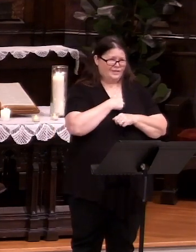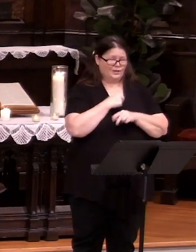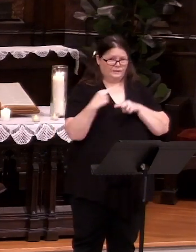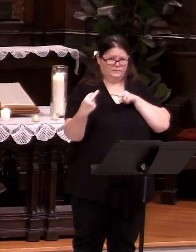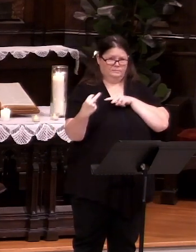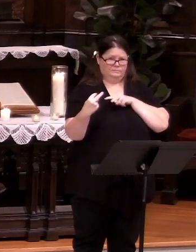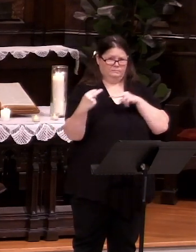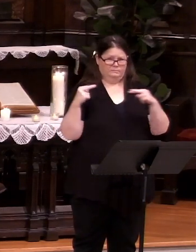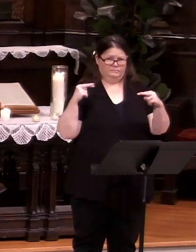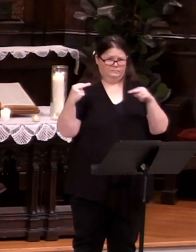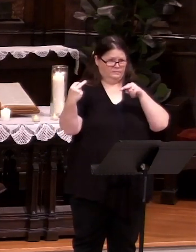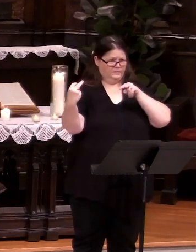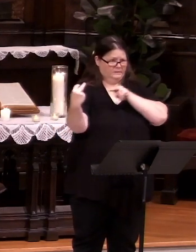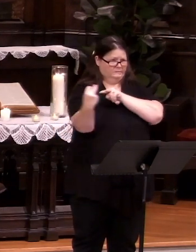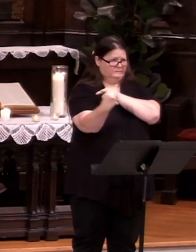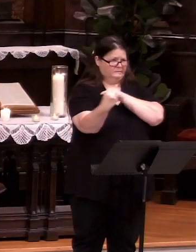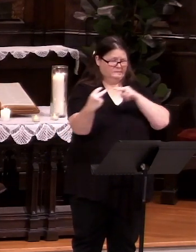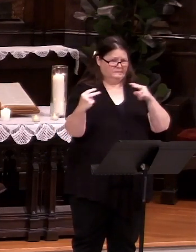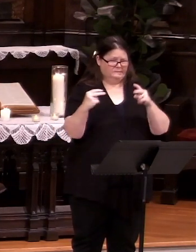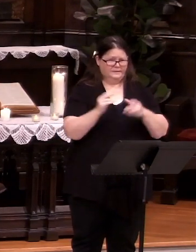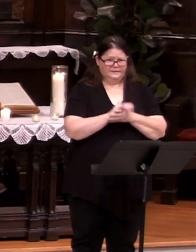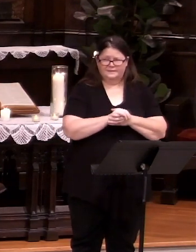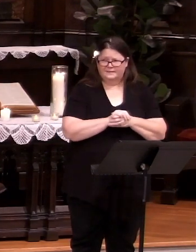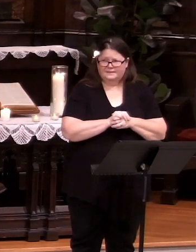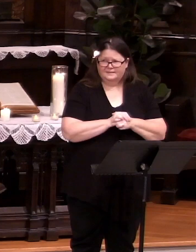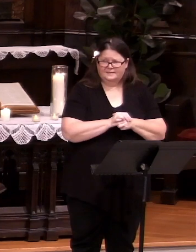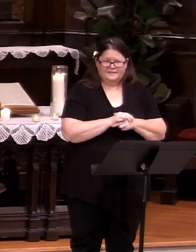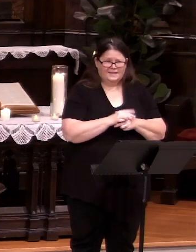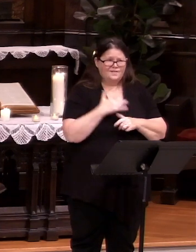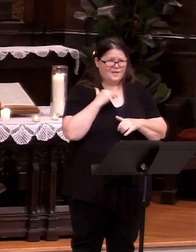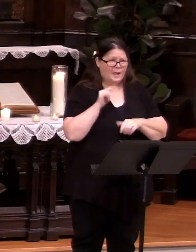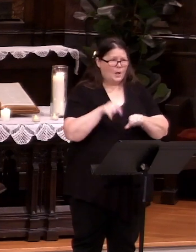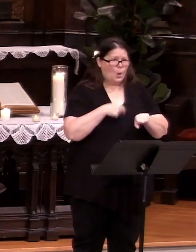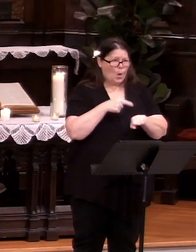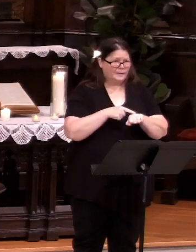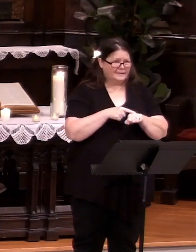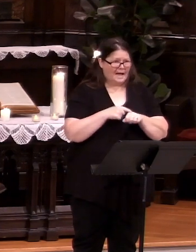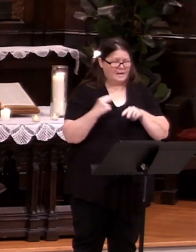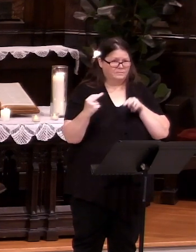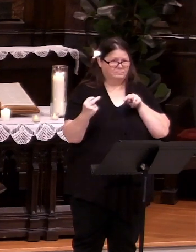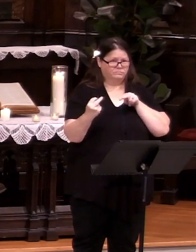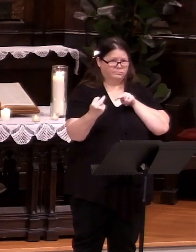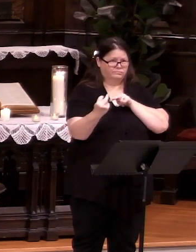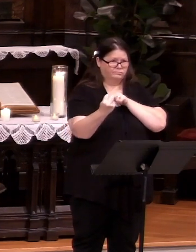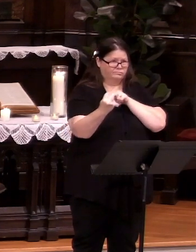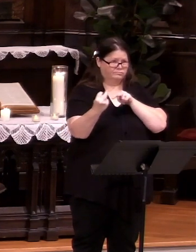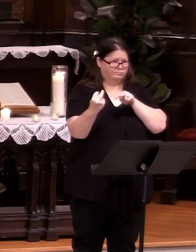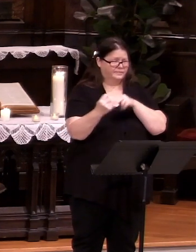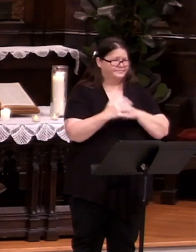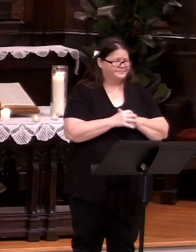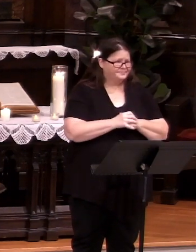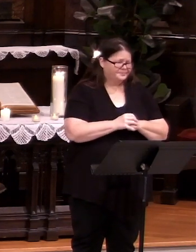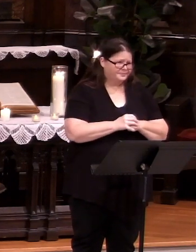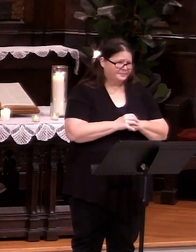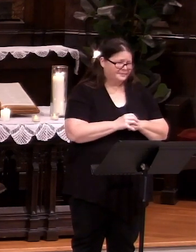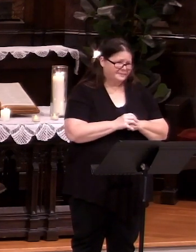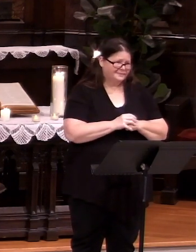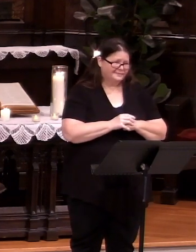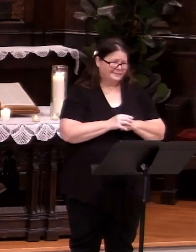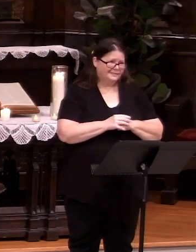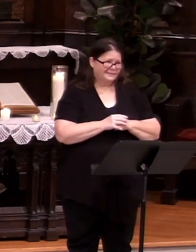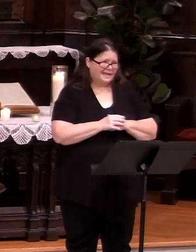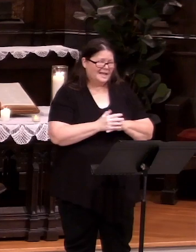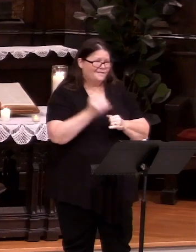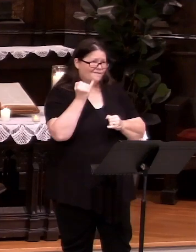other for what seemed like a really long time. Until finally,